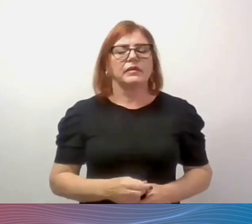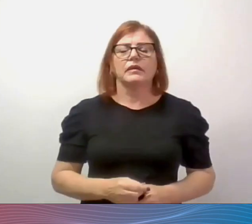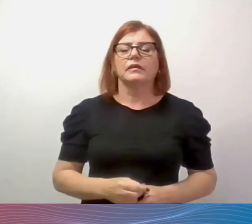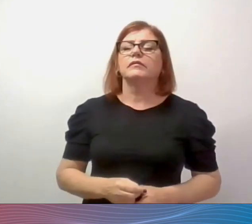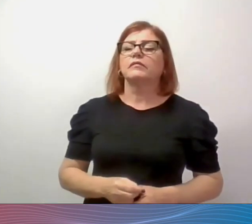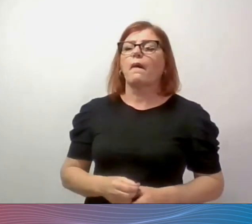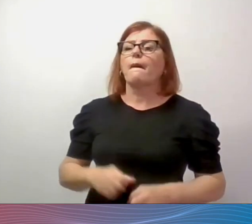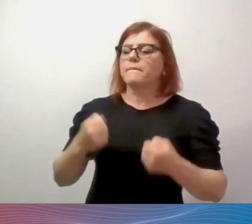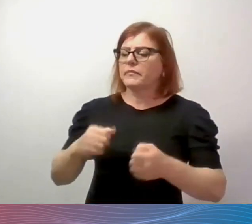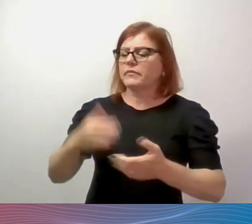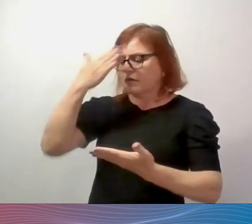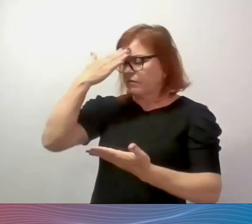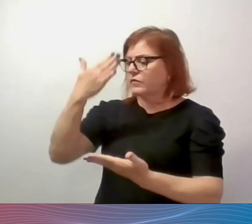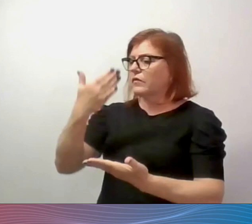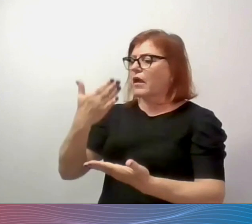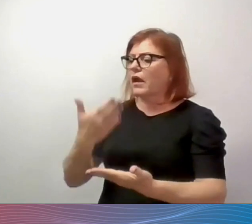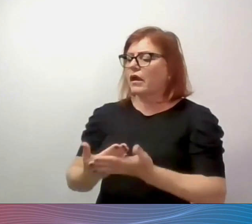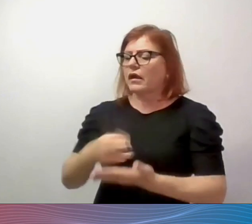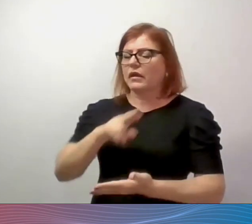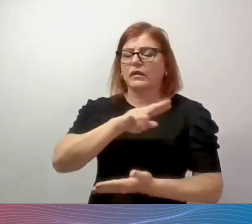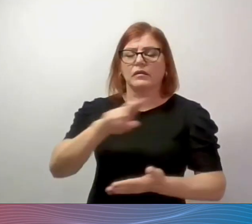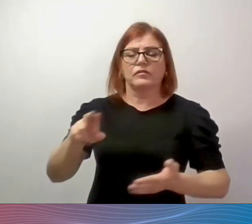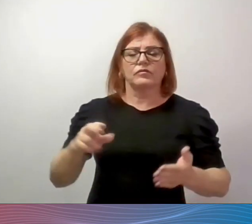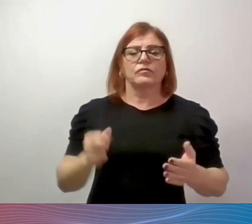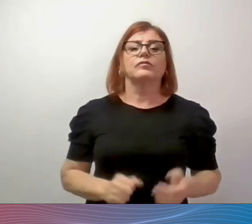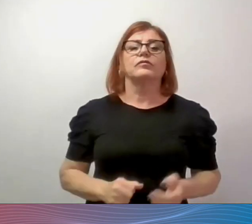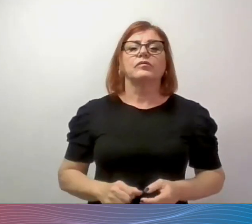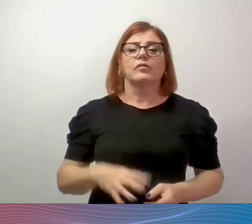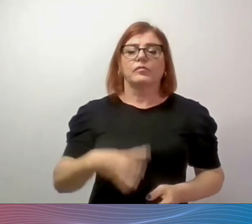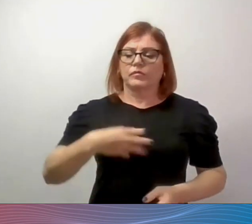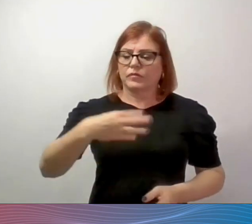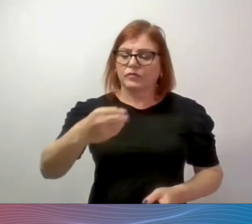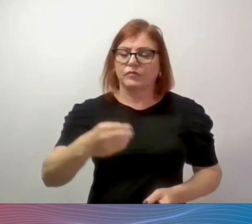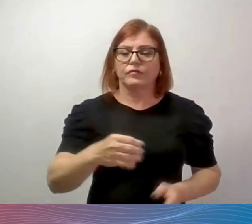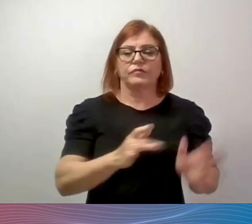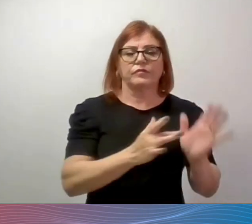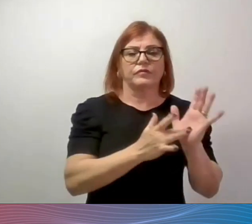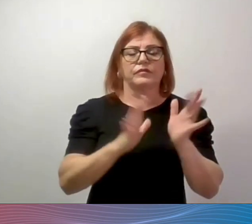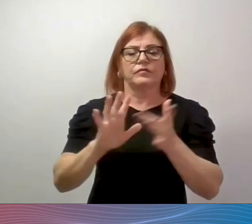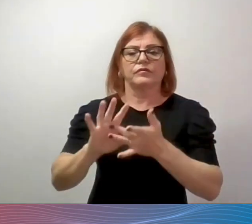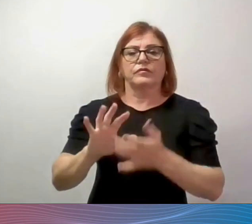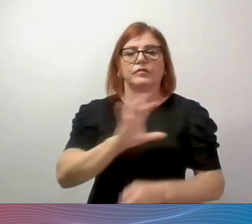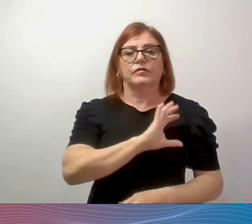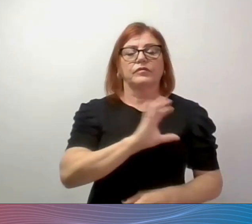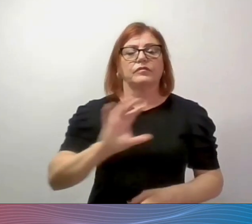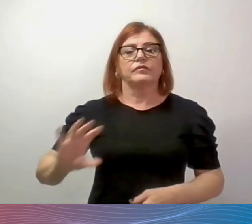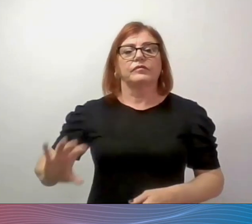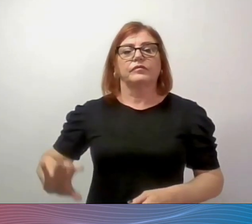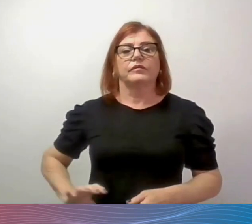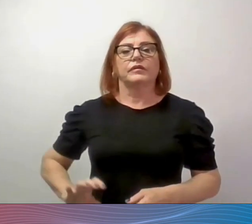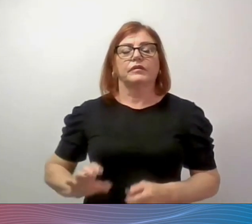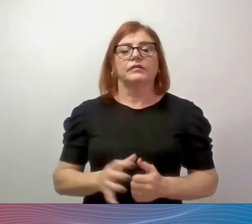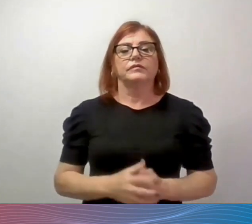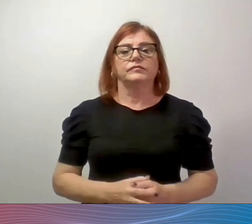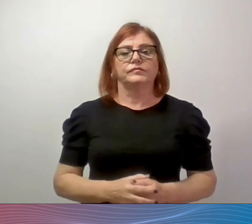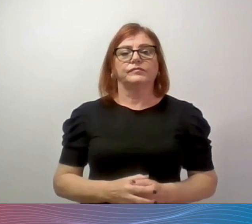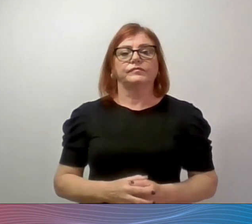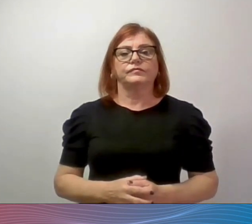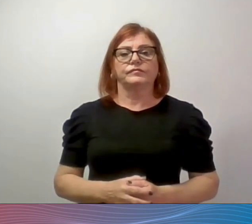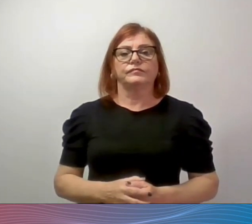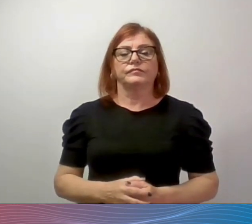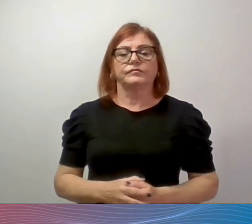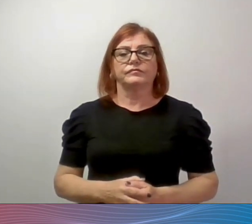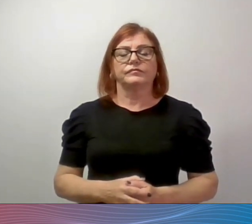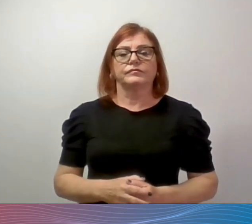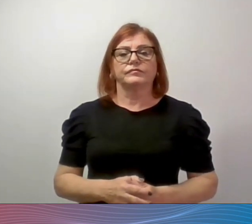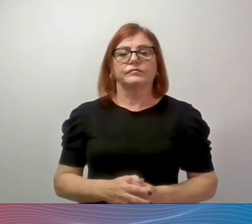seu filho Jesus Cristo. And this is his commandment, that we should believe on the name of his son Jesus